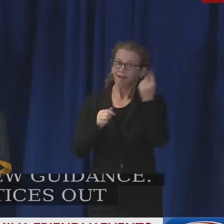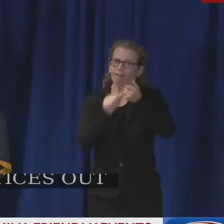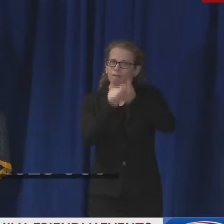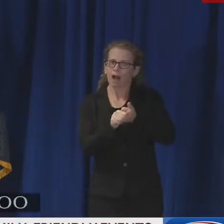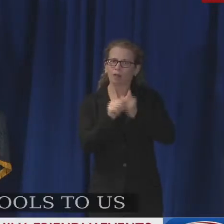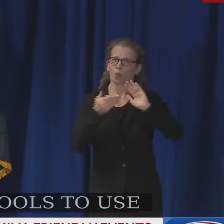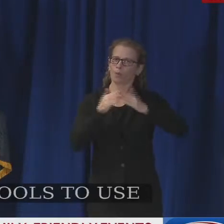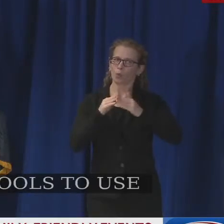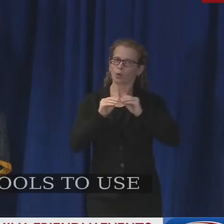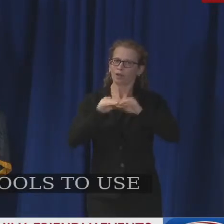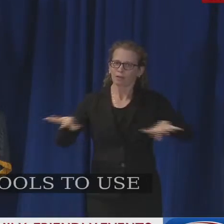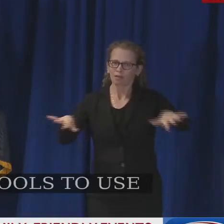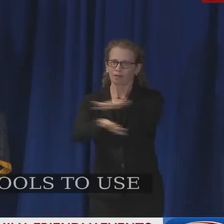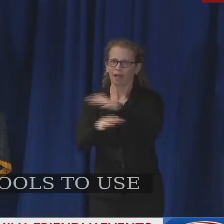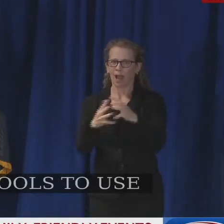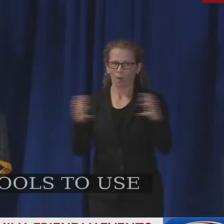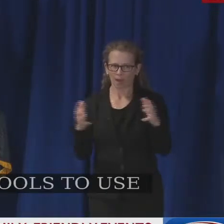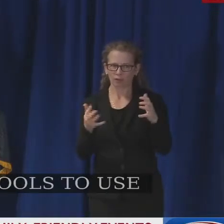might be seeing.